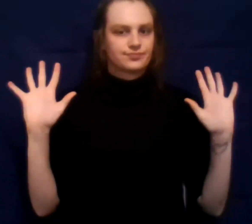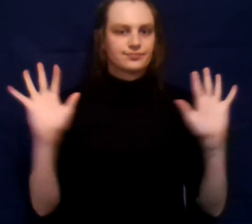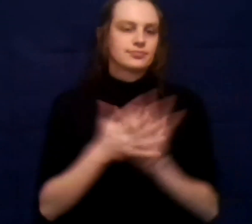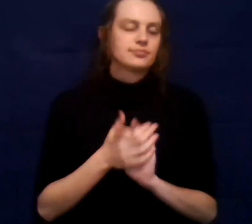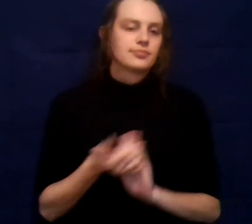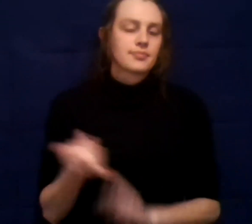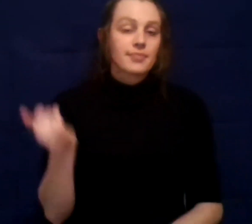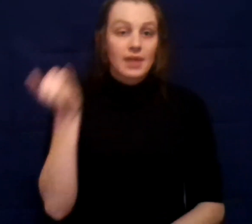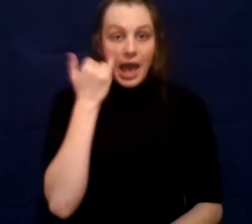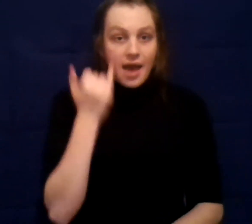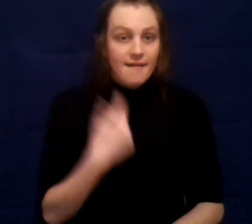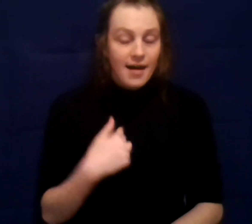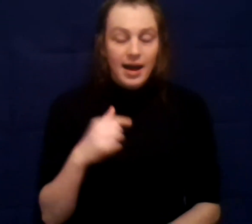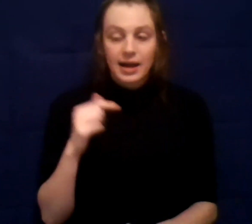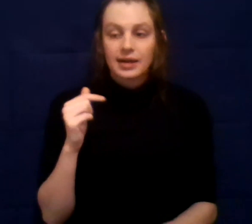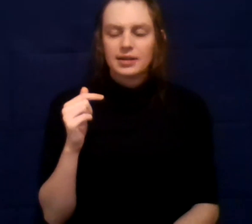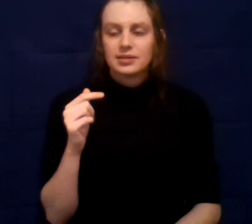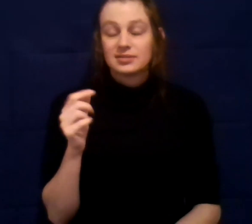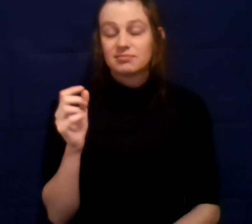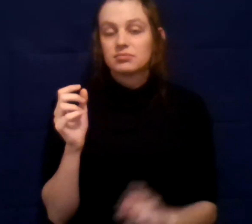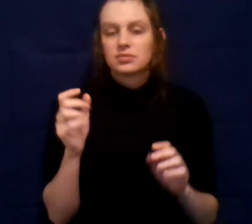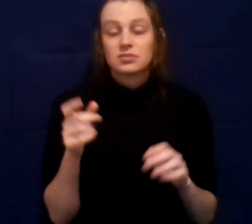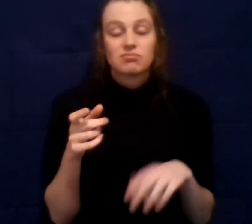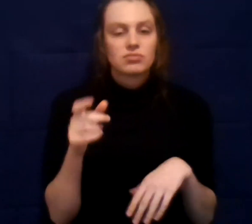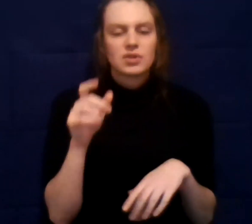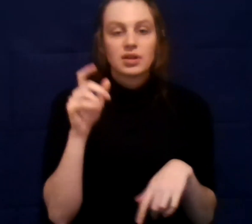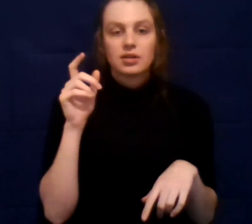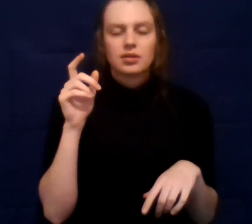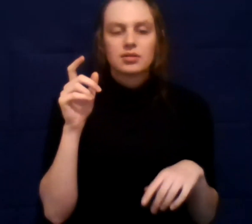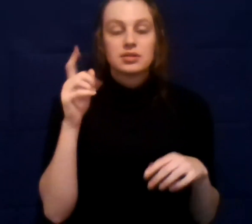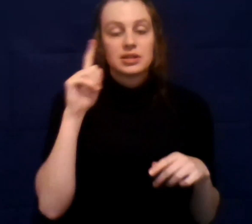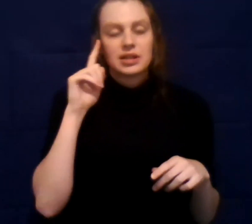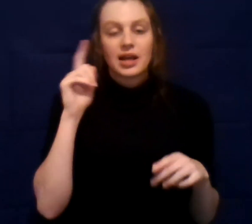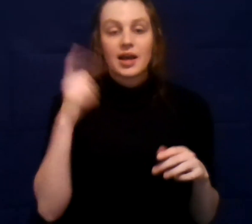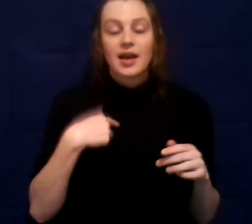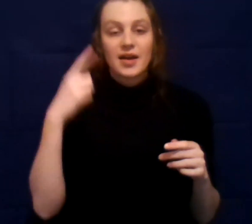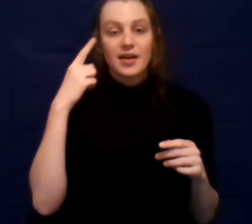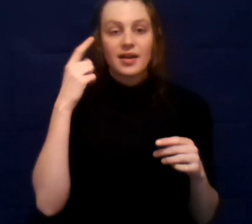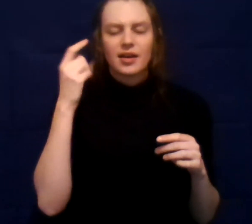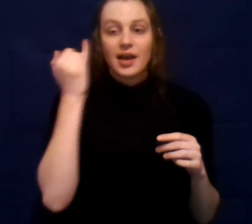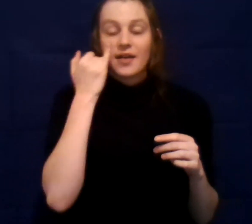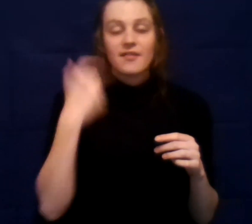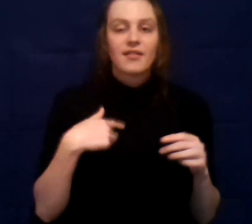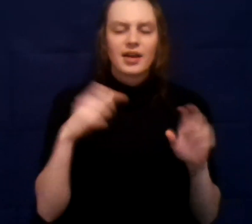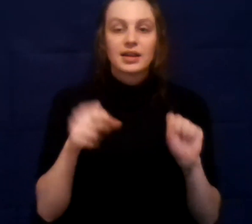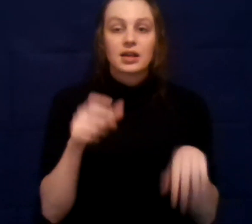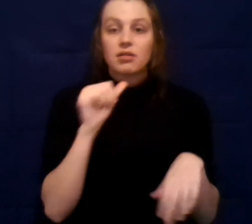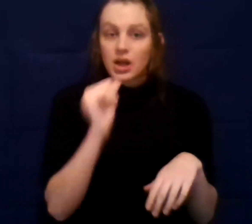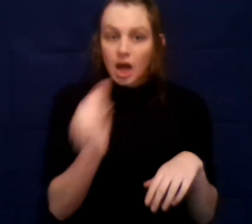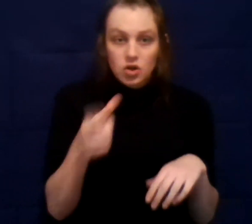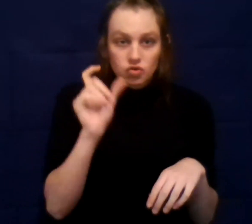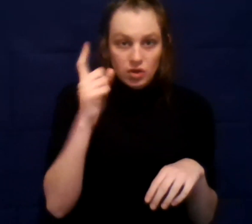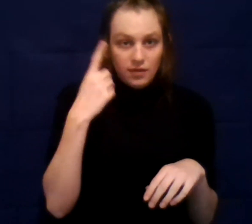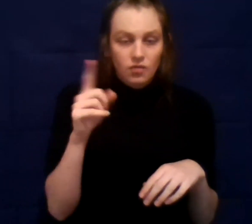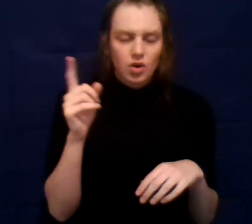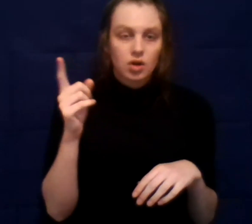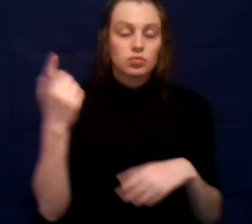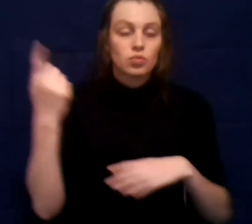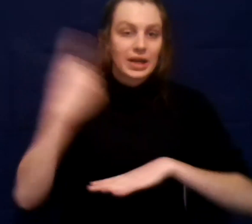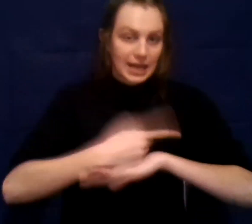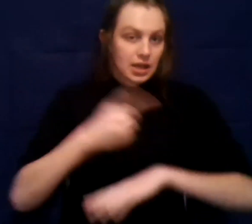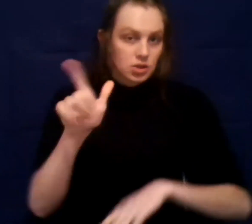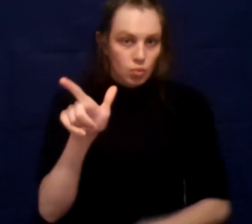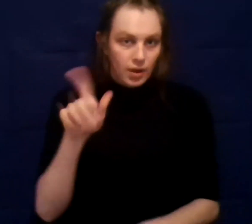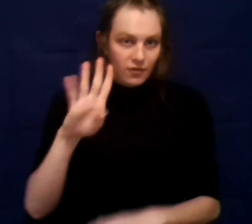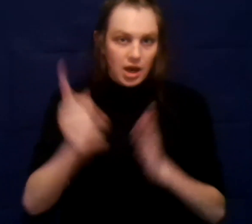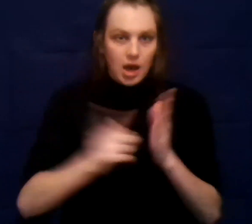still have this stereotypical like alcoholic in my head. So I was like, if I could not drink for 24 hours, I am fine. I really just